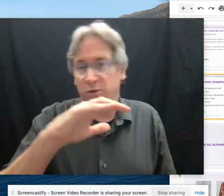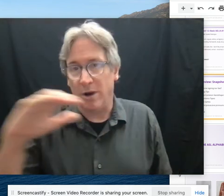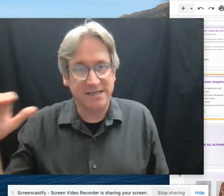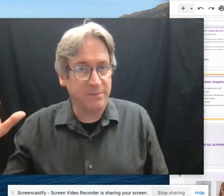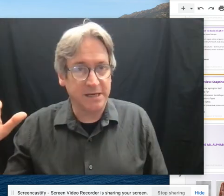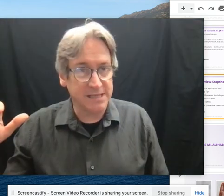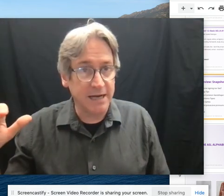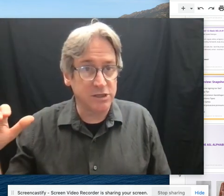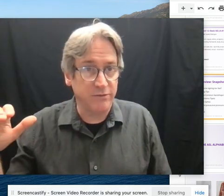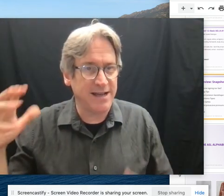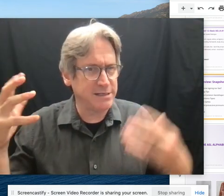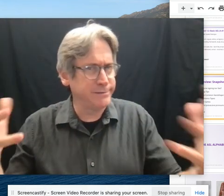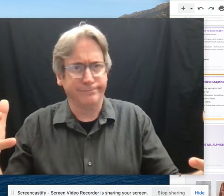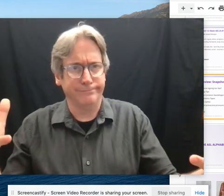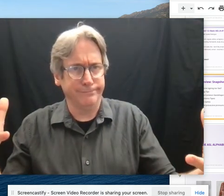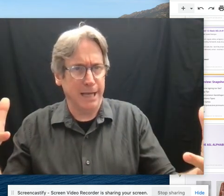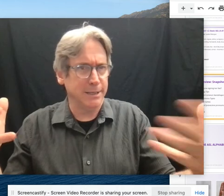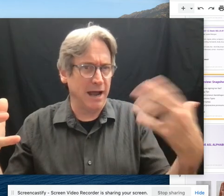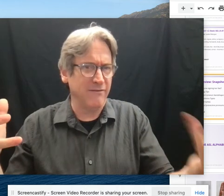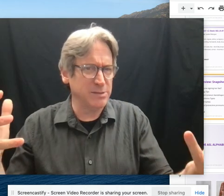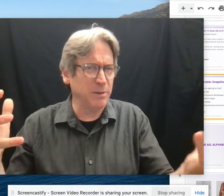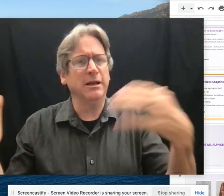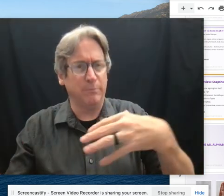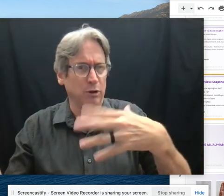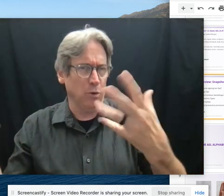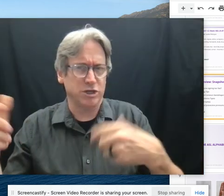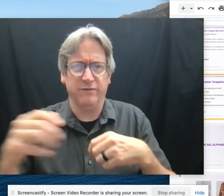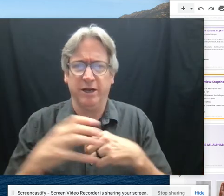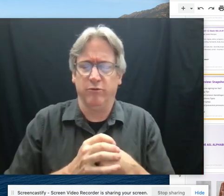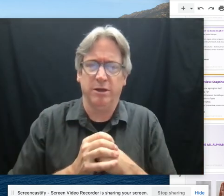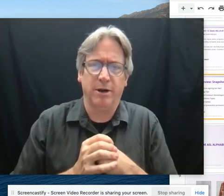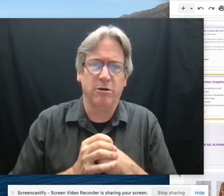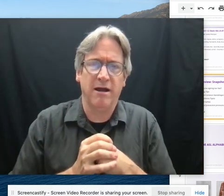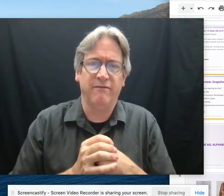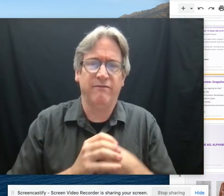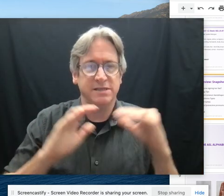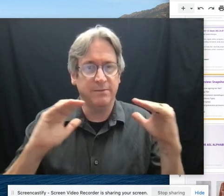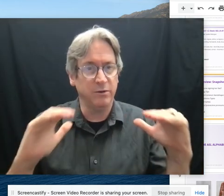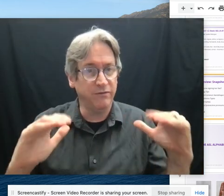start with why is everybody signing so fast? And I've explained it, but watch the video and read the